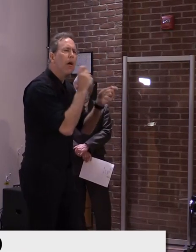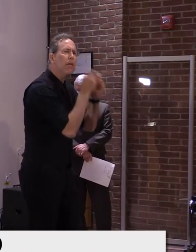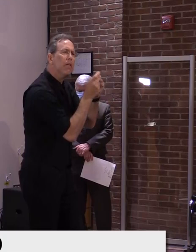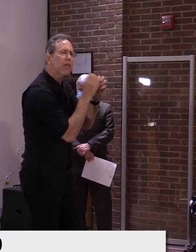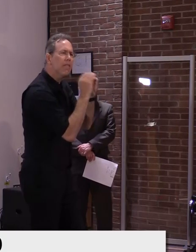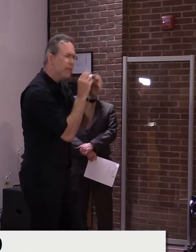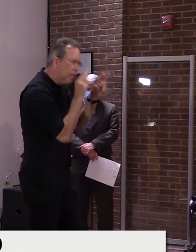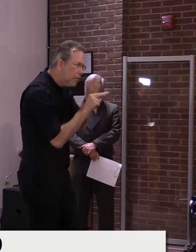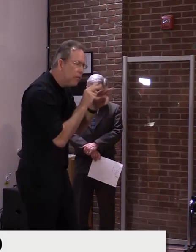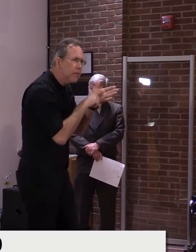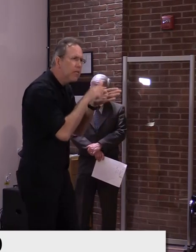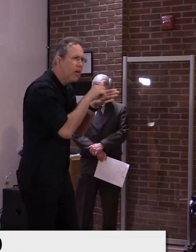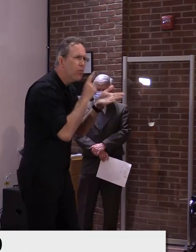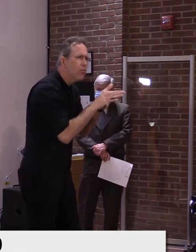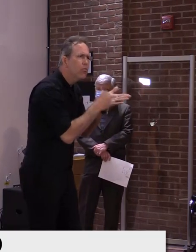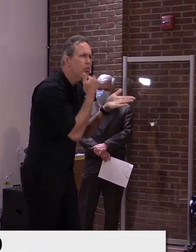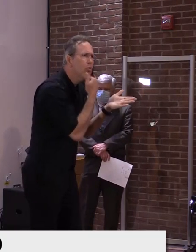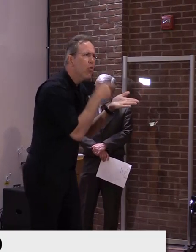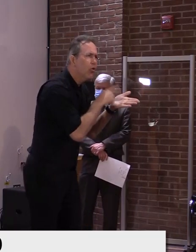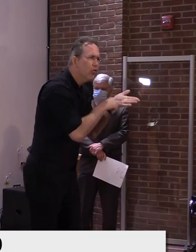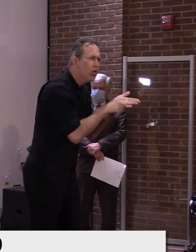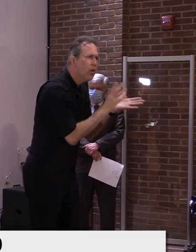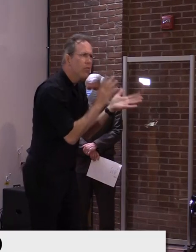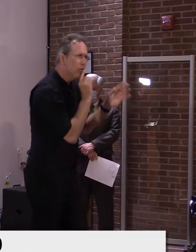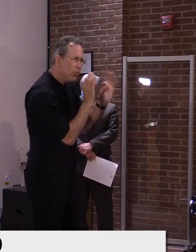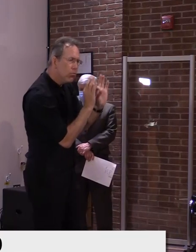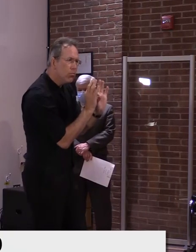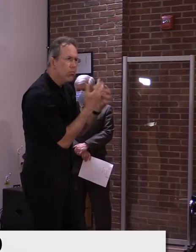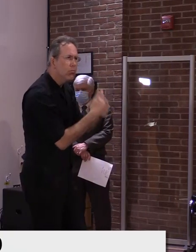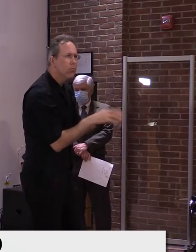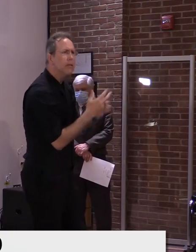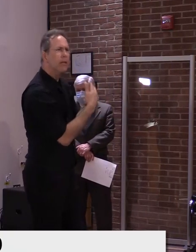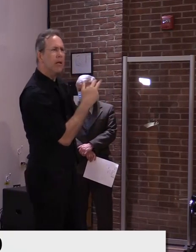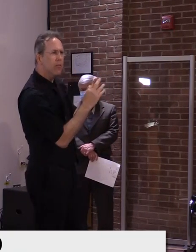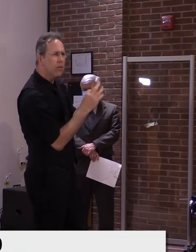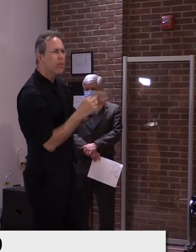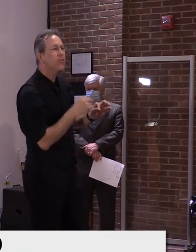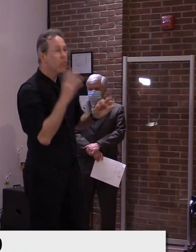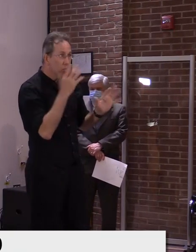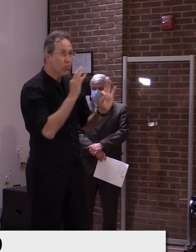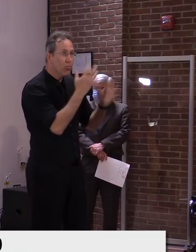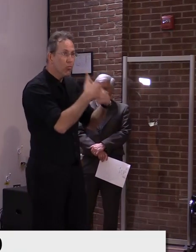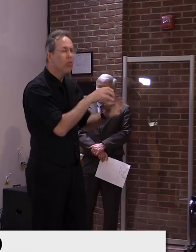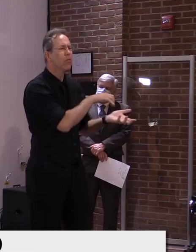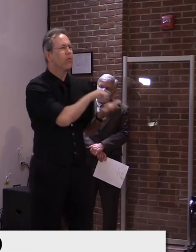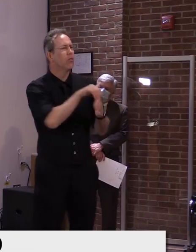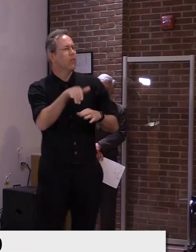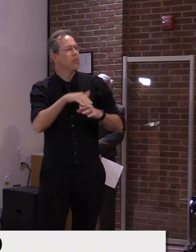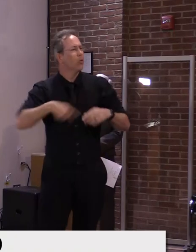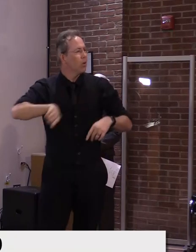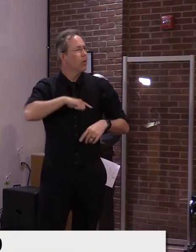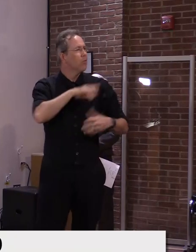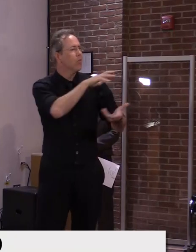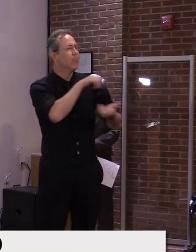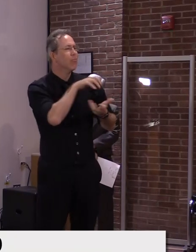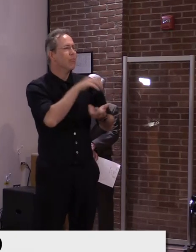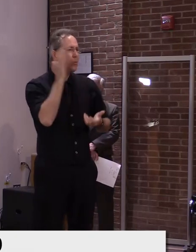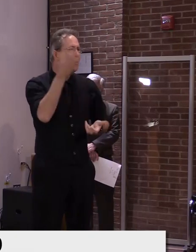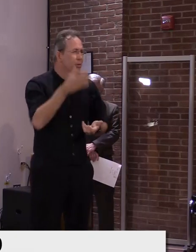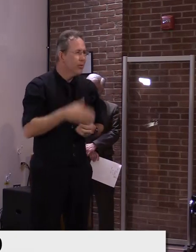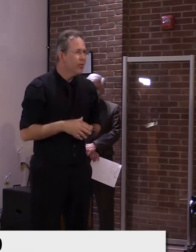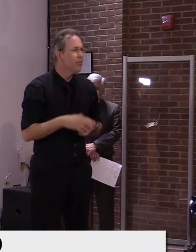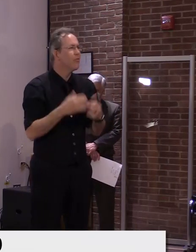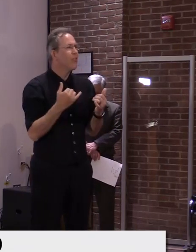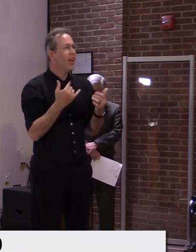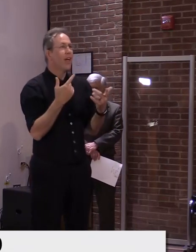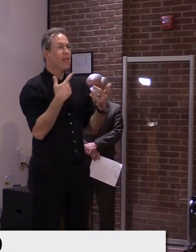built up, and I would assume that they'll be allocating this next week, and we'll get a larger supply, and we'll just add appointments. We'll just